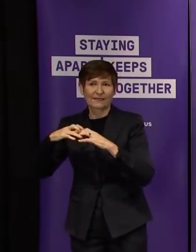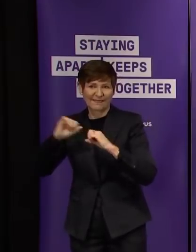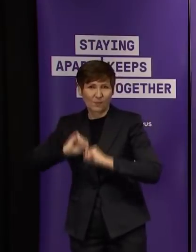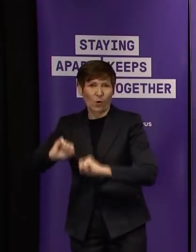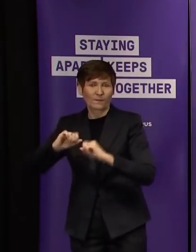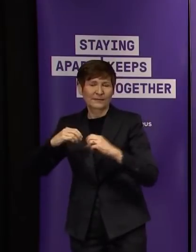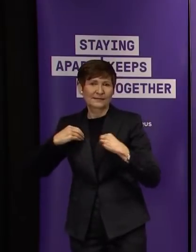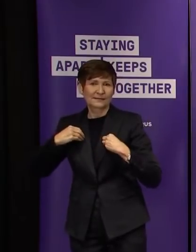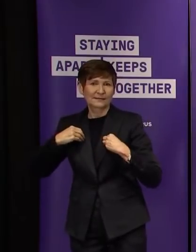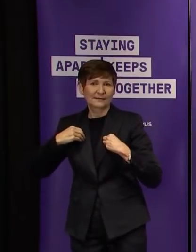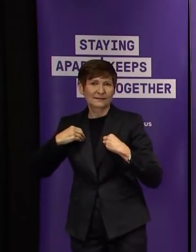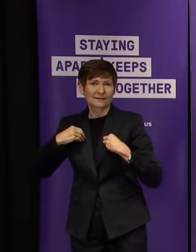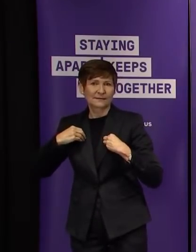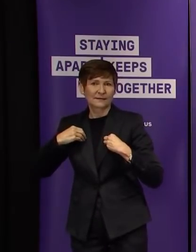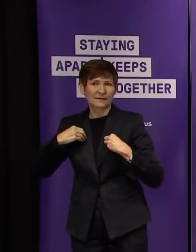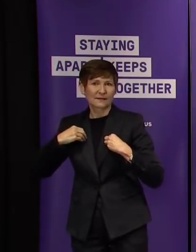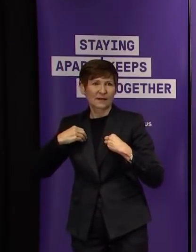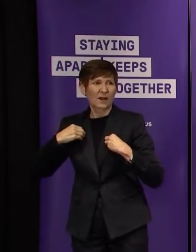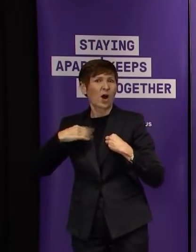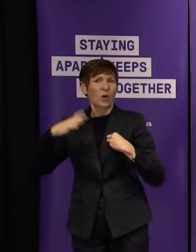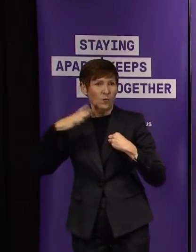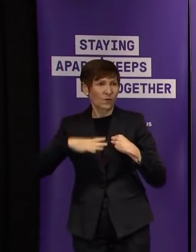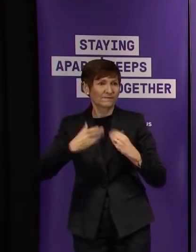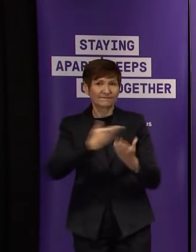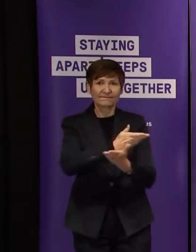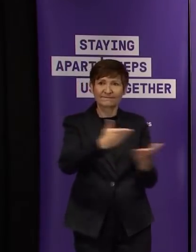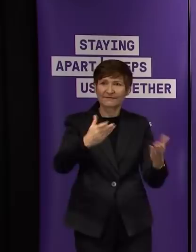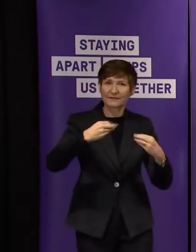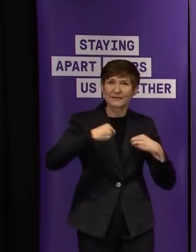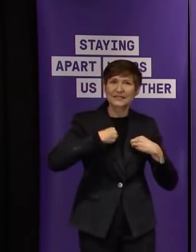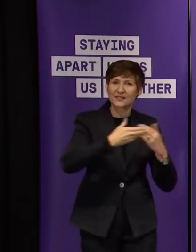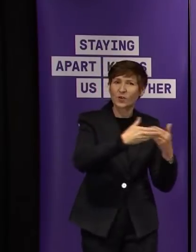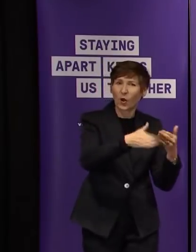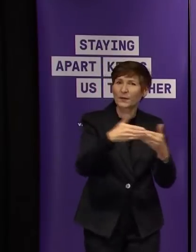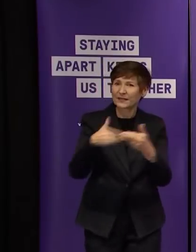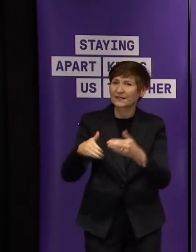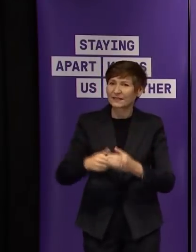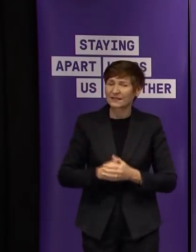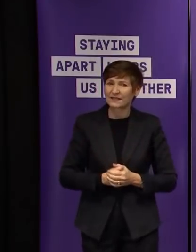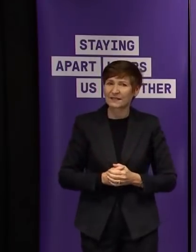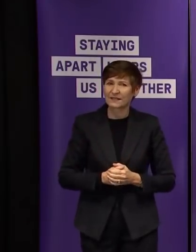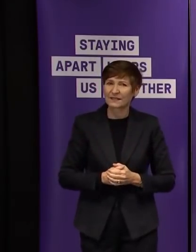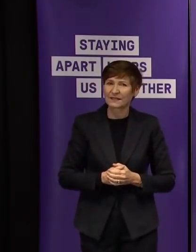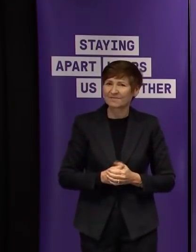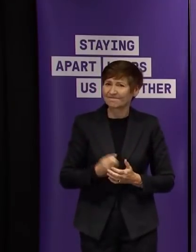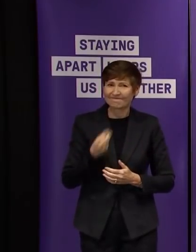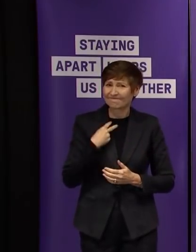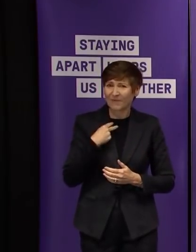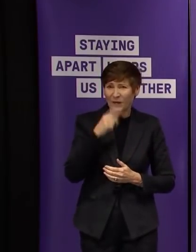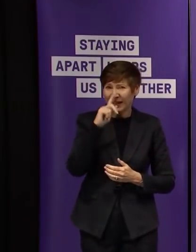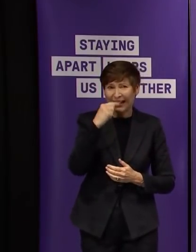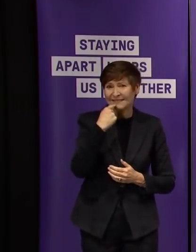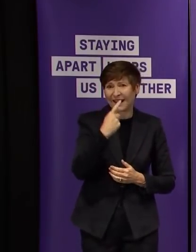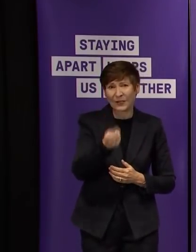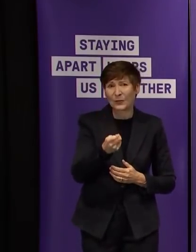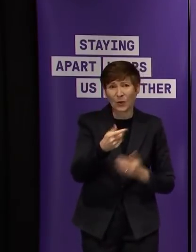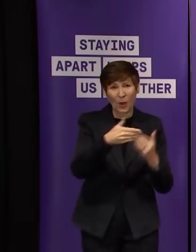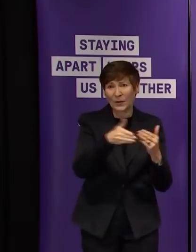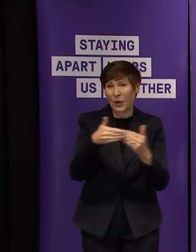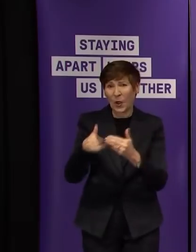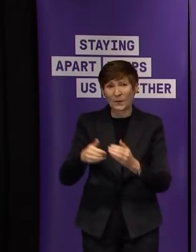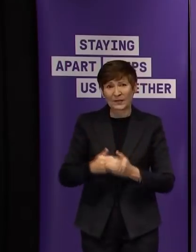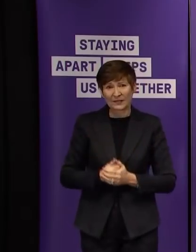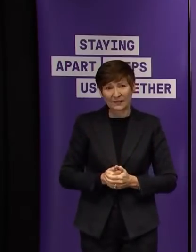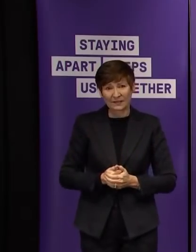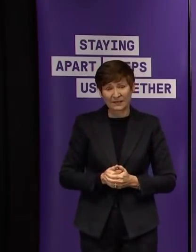can. And I'm disappointed too that I can't have better news for people today. But false hope is no hope, Laurel. The notion